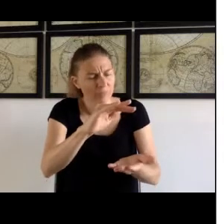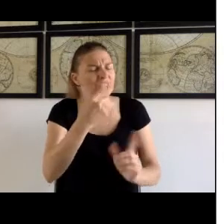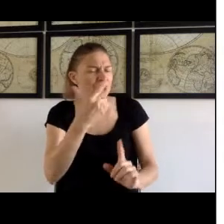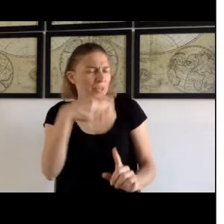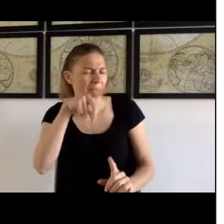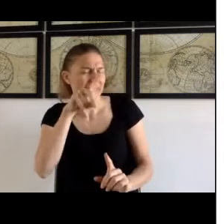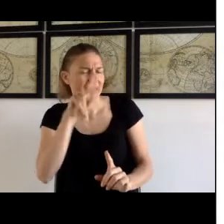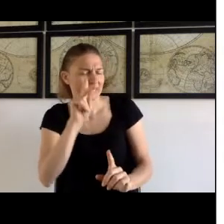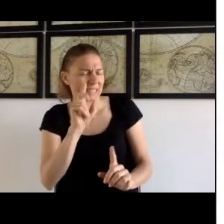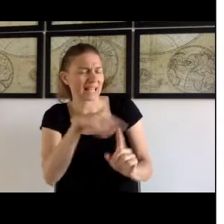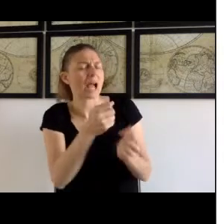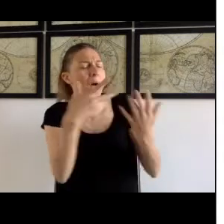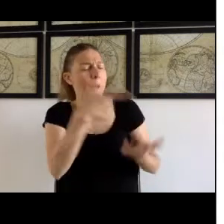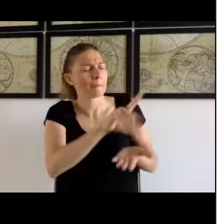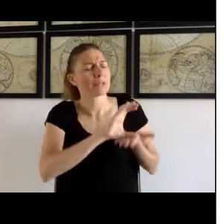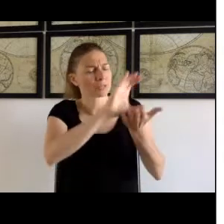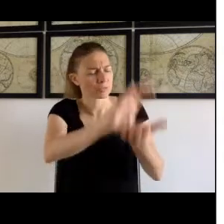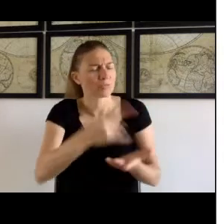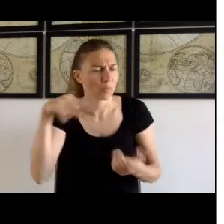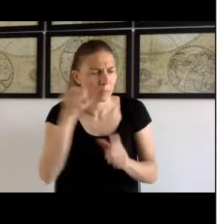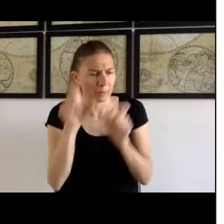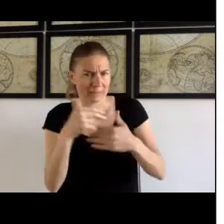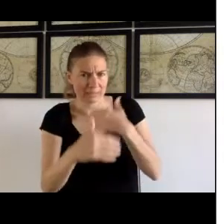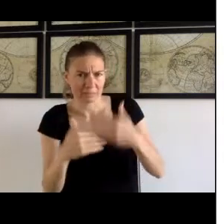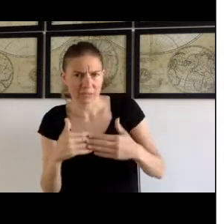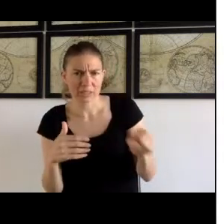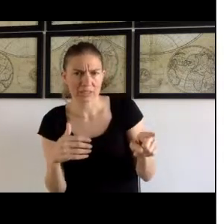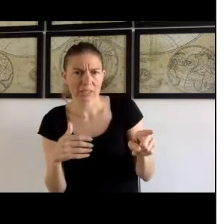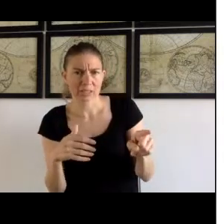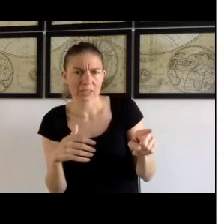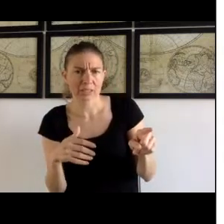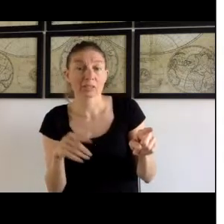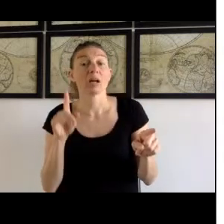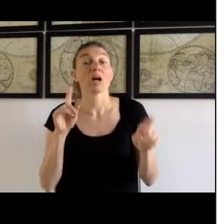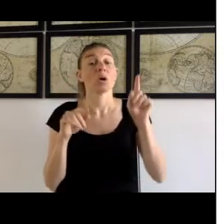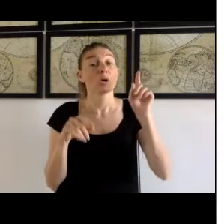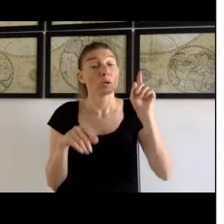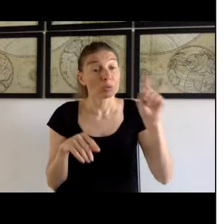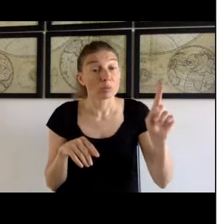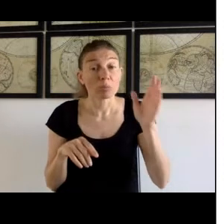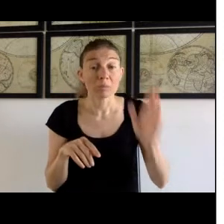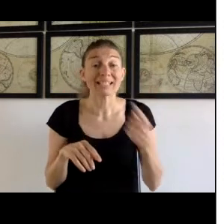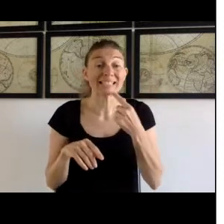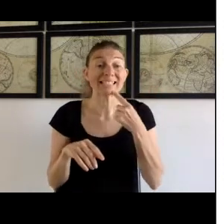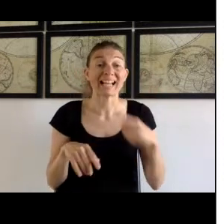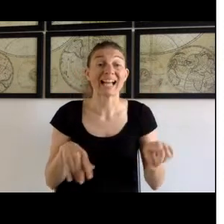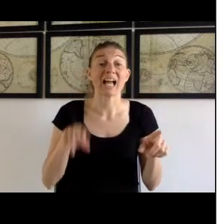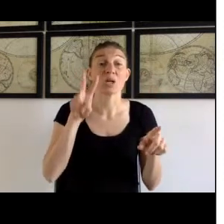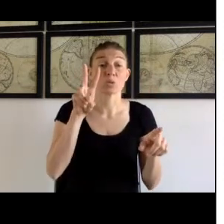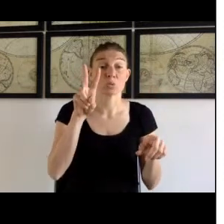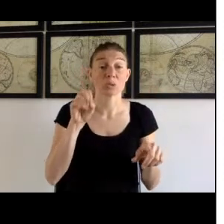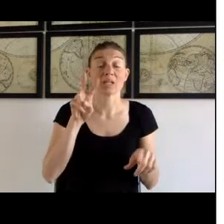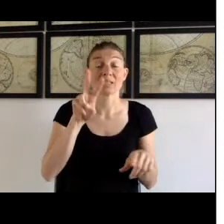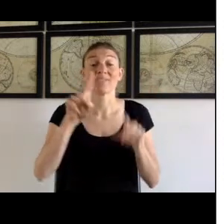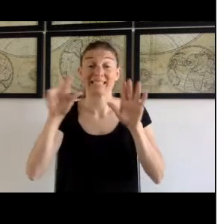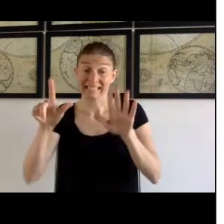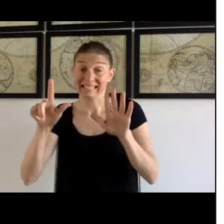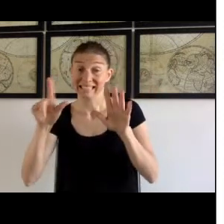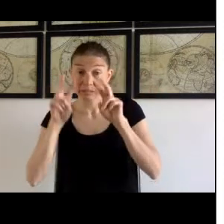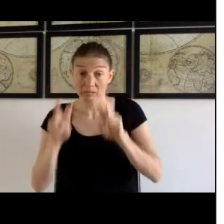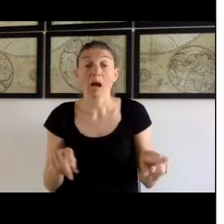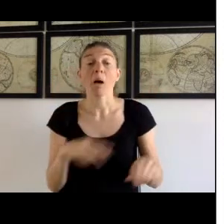in 2017, we saw a big difference. For example, Malta was the one who spent it the last,